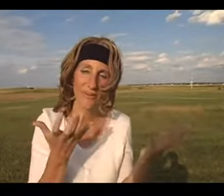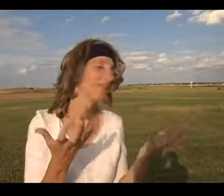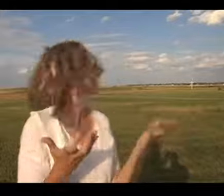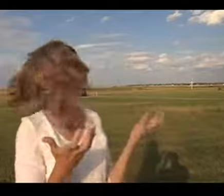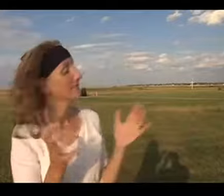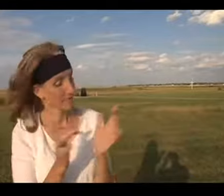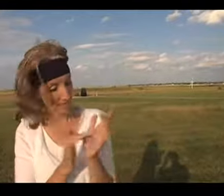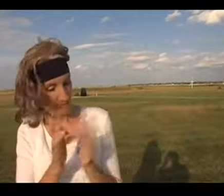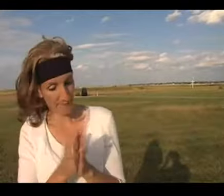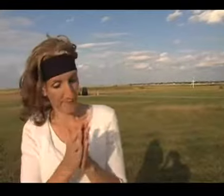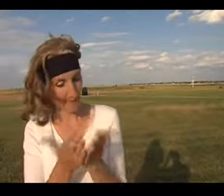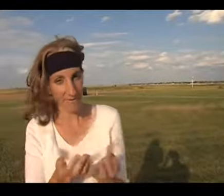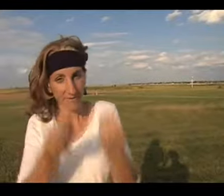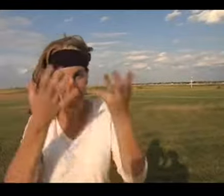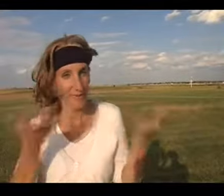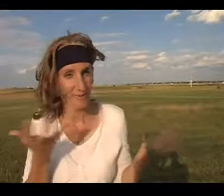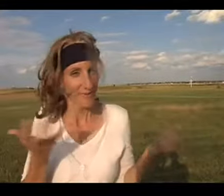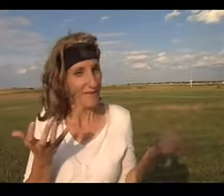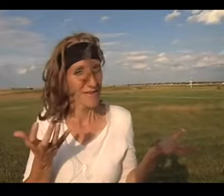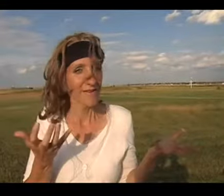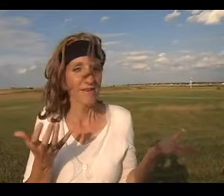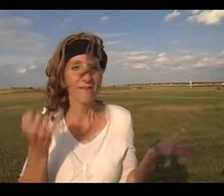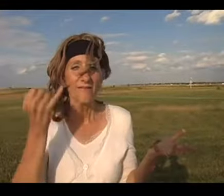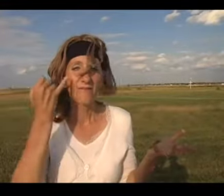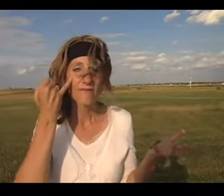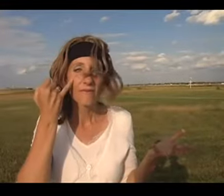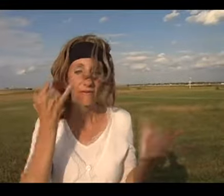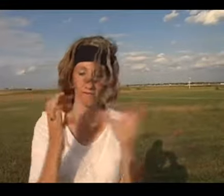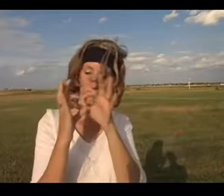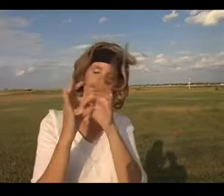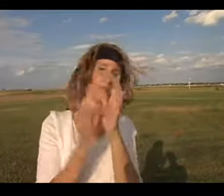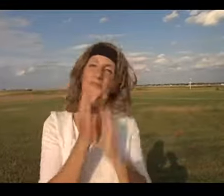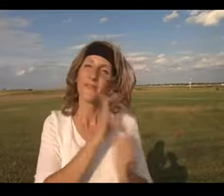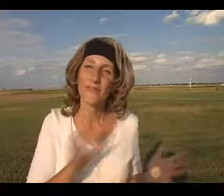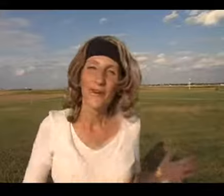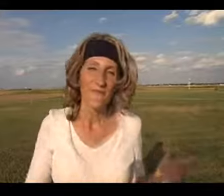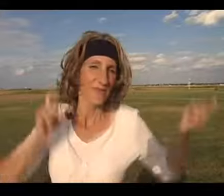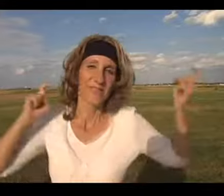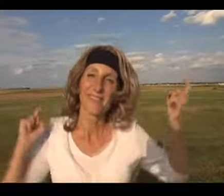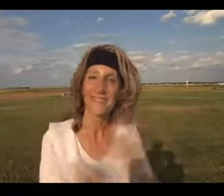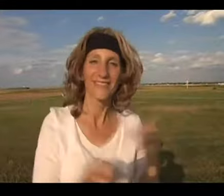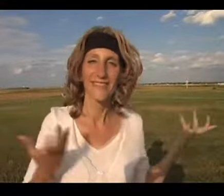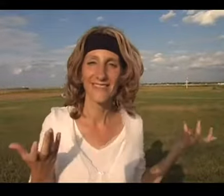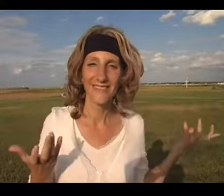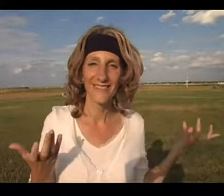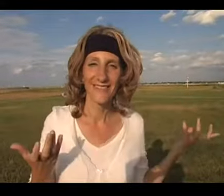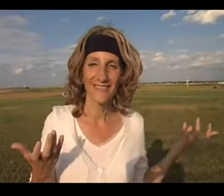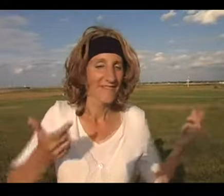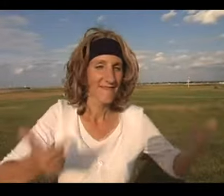Wow. The Bible lets us know that if we belong to Jesus Christ, our lives are changed. Our